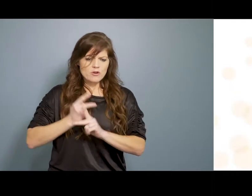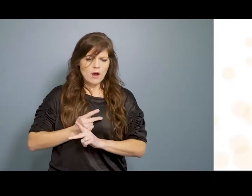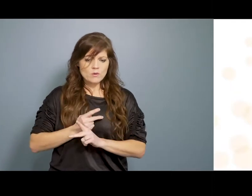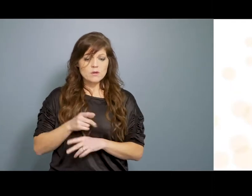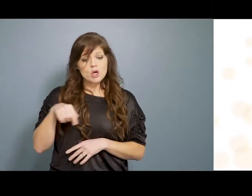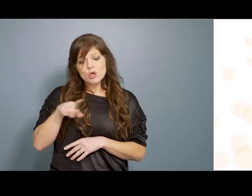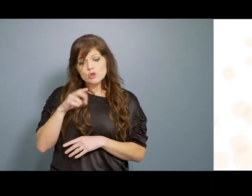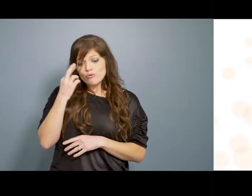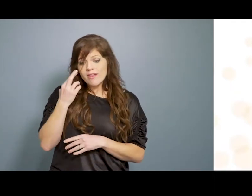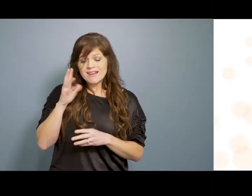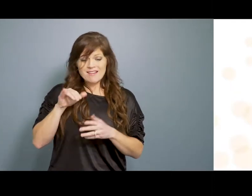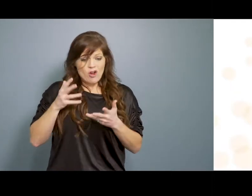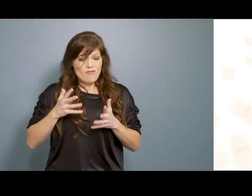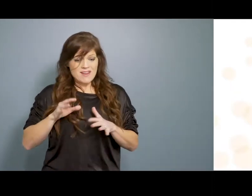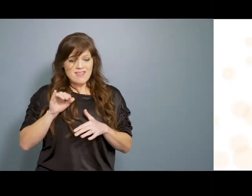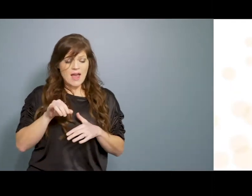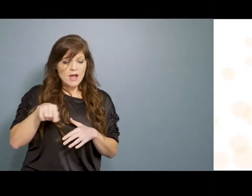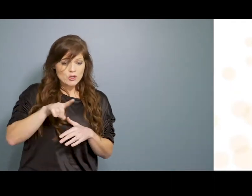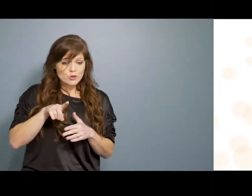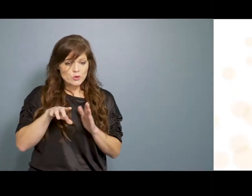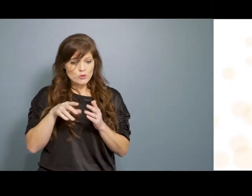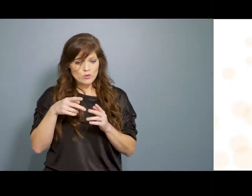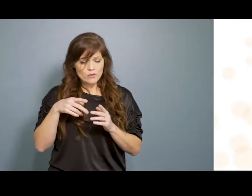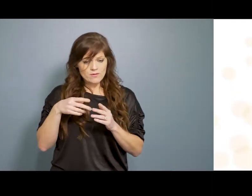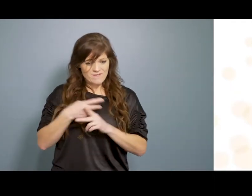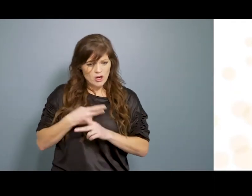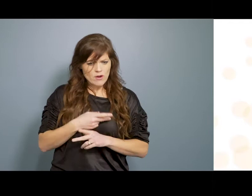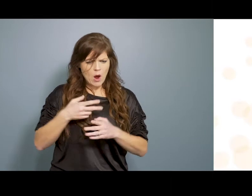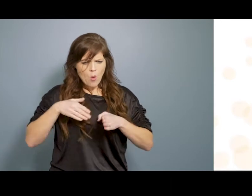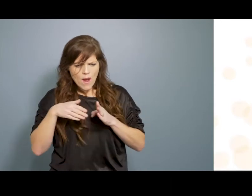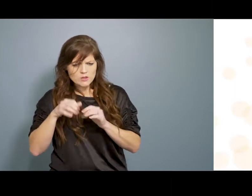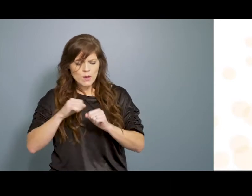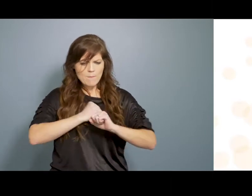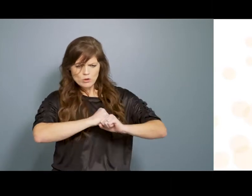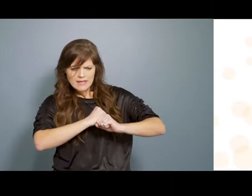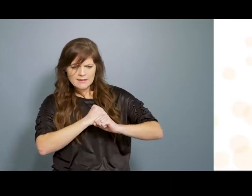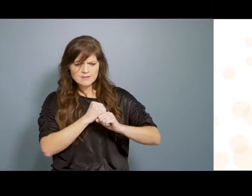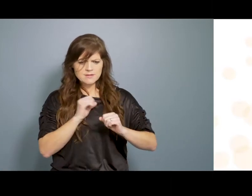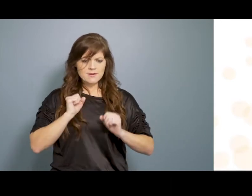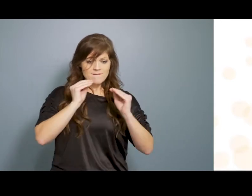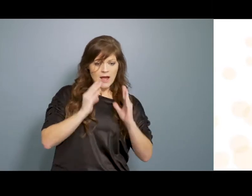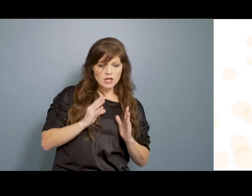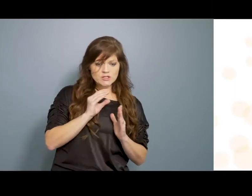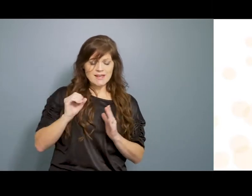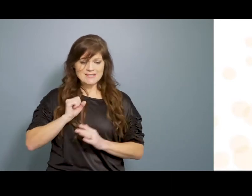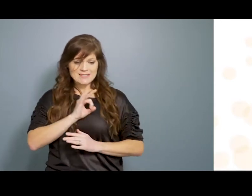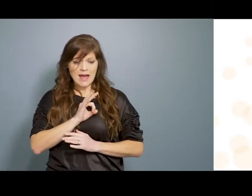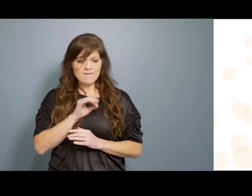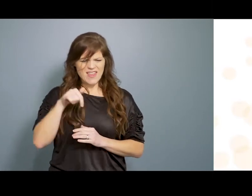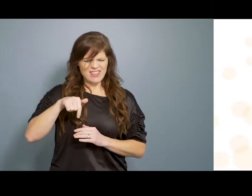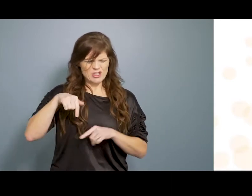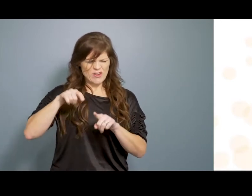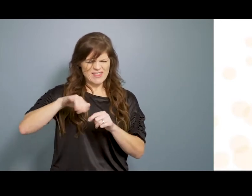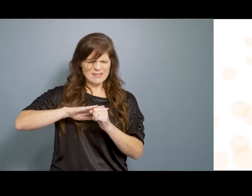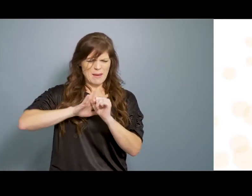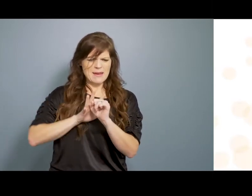faculty working together that you found ways to protect faculty, staff, and students in this pandemic, an environment that none of